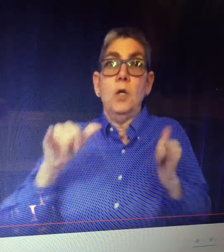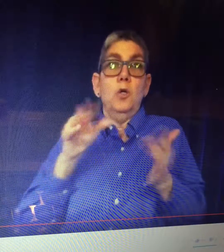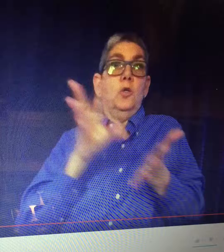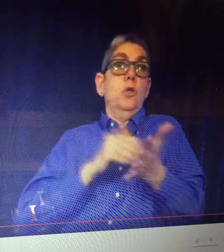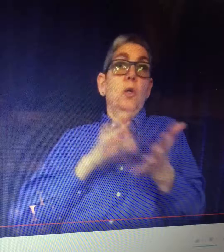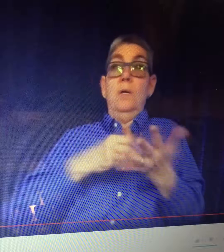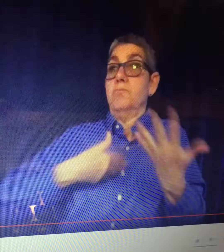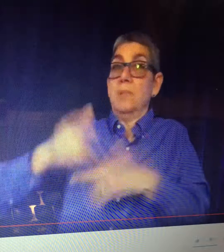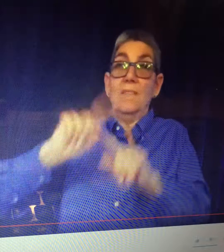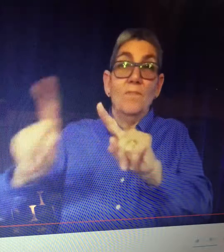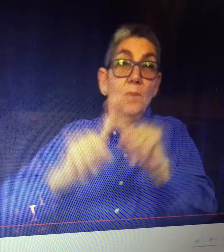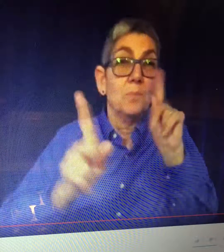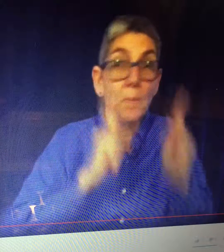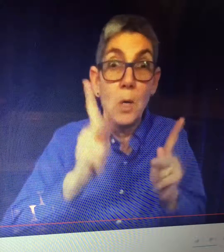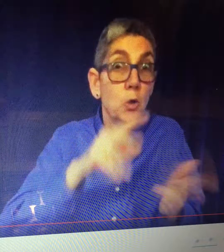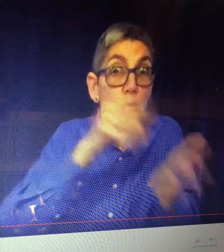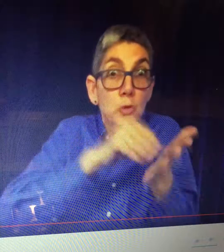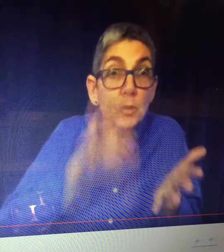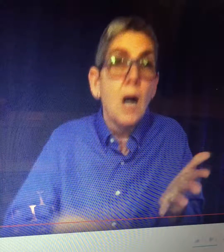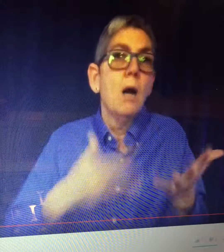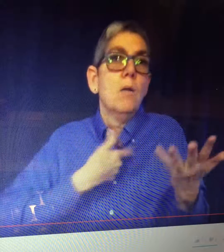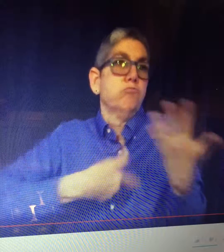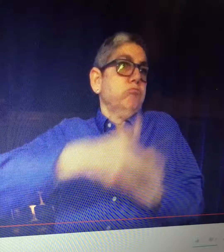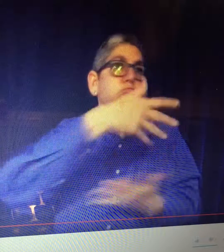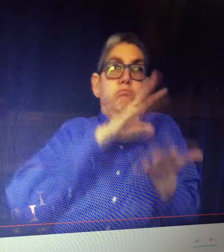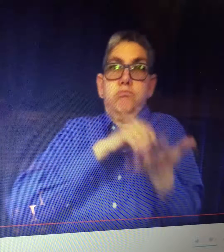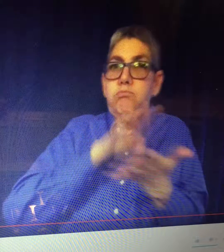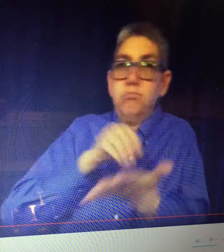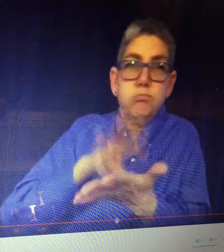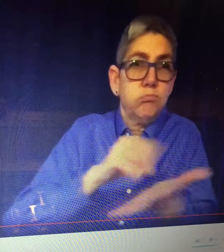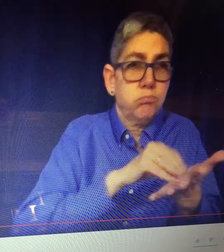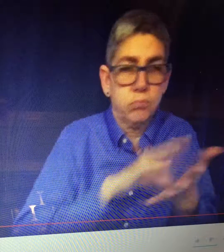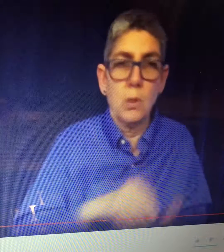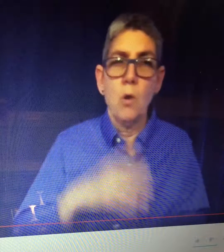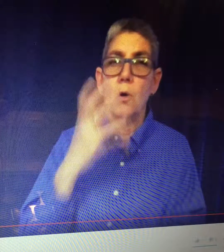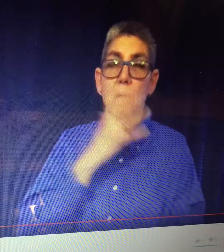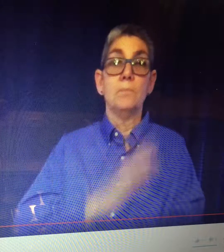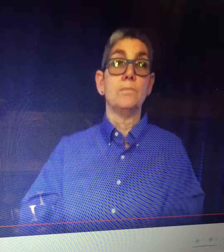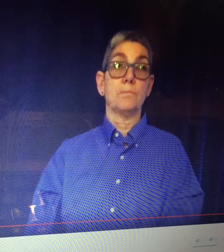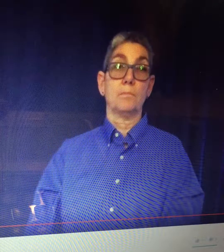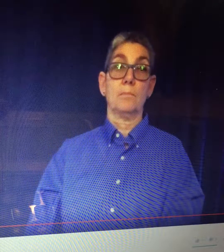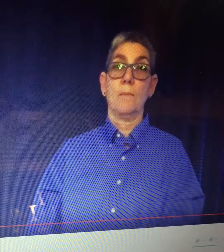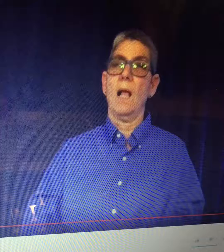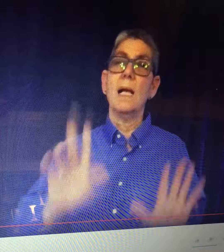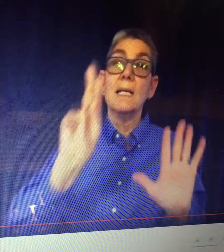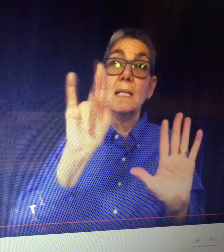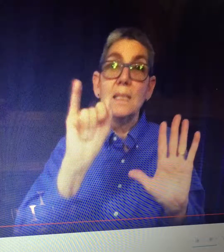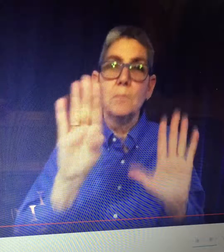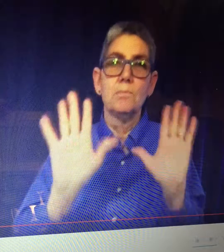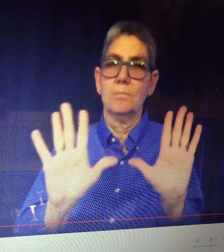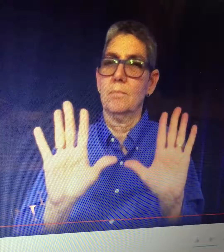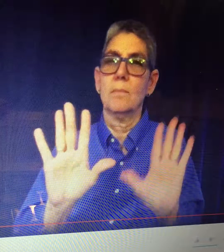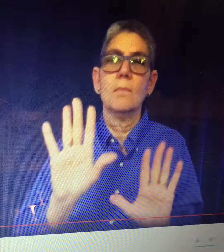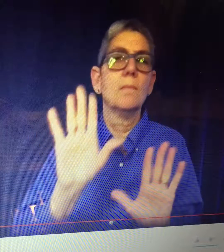every single day. You'll learn from different people, from students, just learn, learn, learn, and learn.